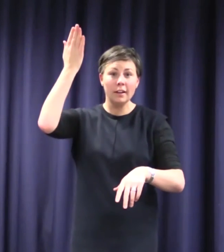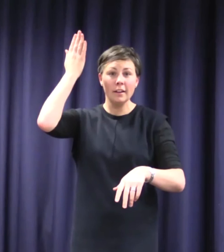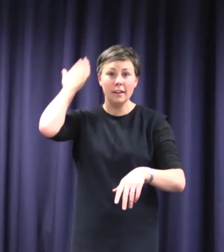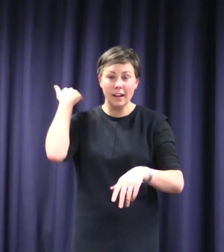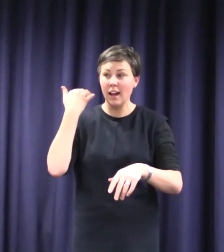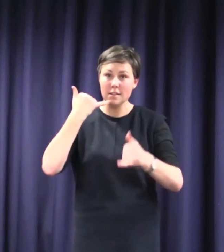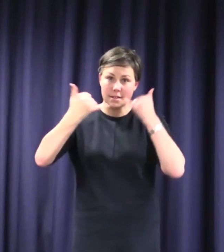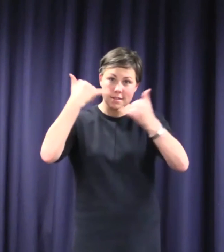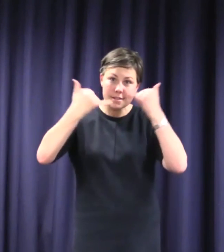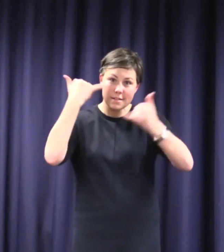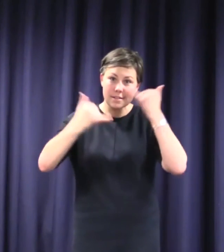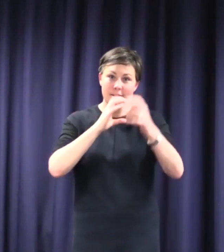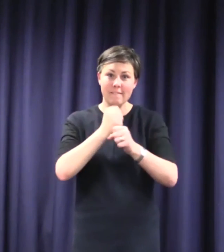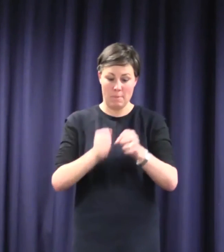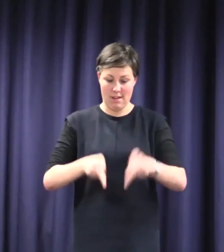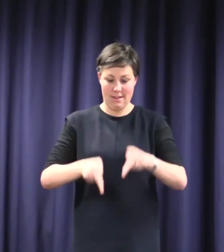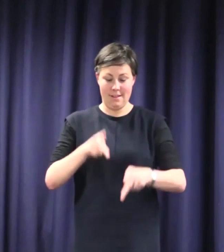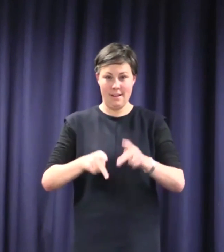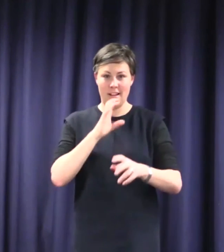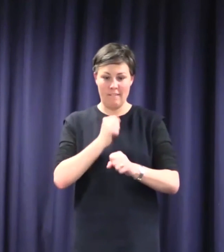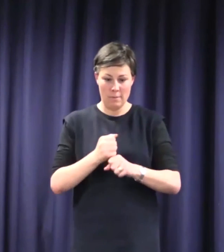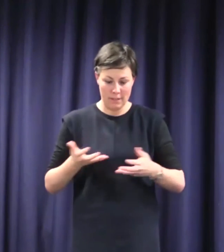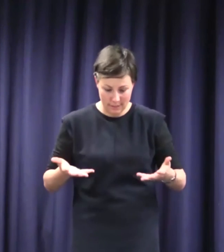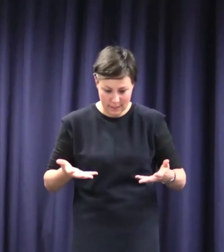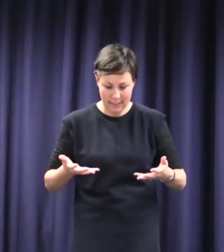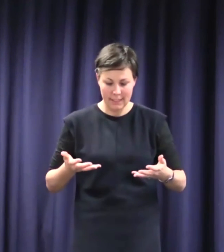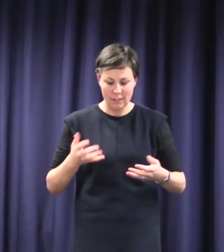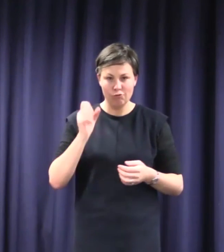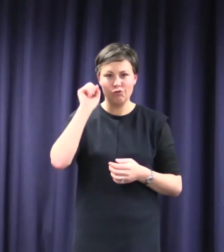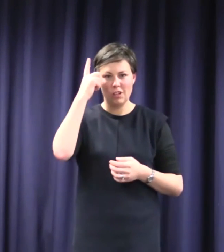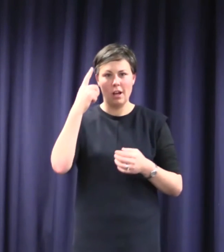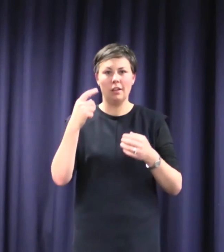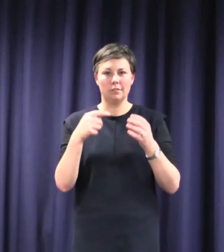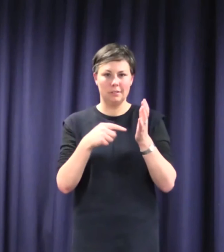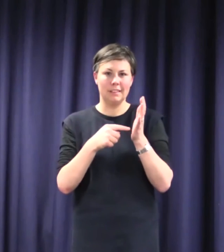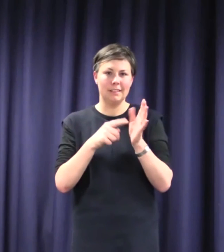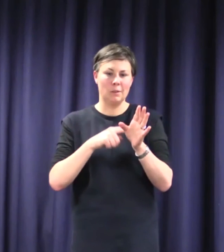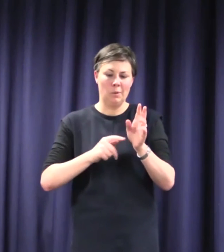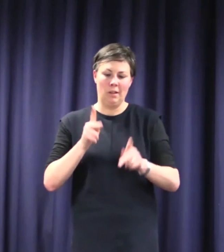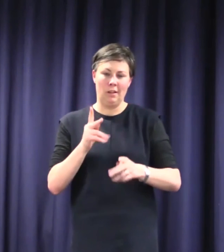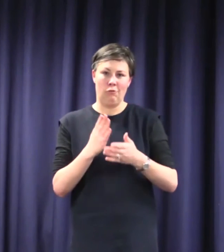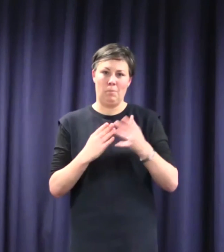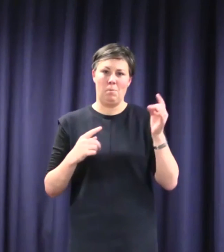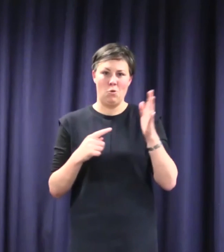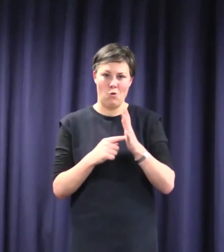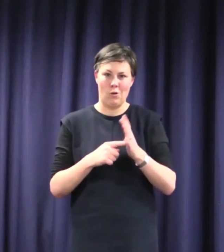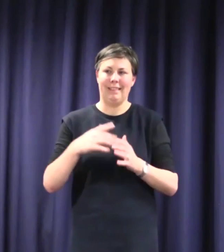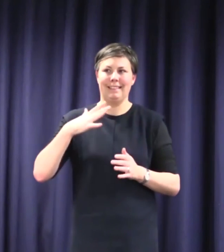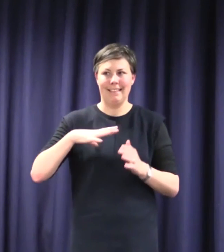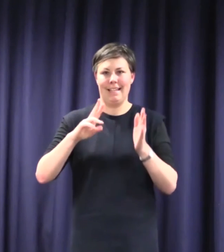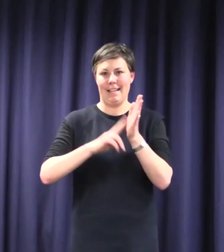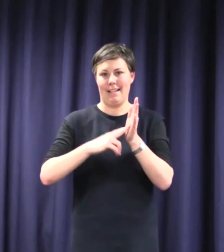day, every day, until they realised how important it was for the deaf community to have access to a national relay